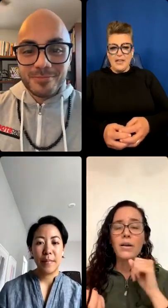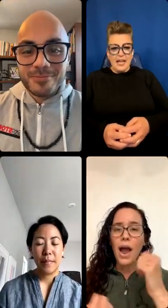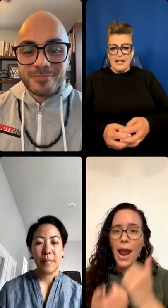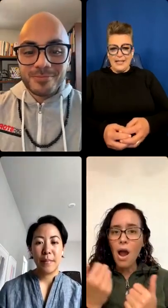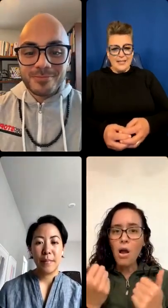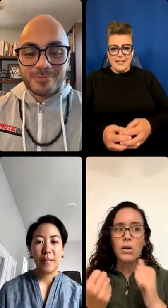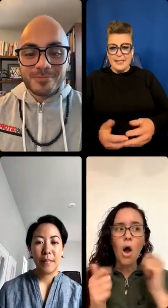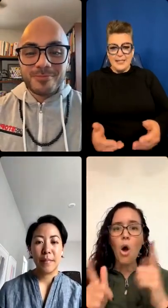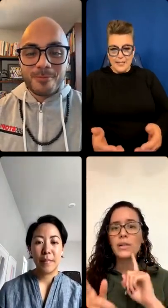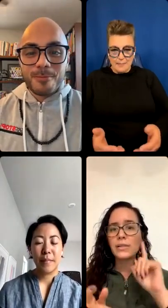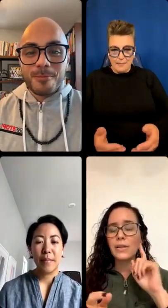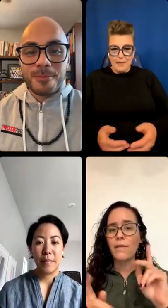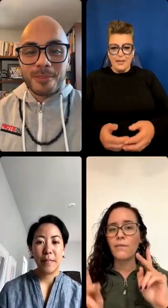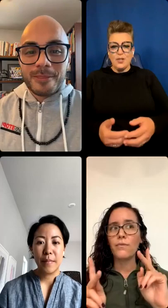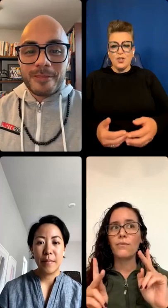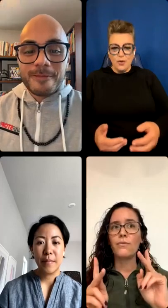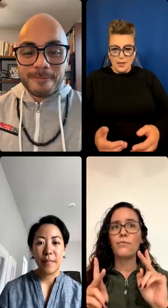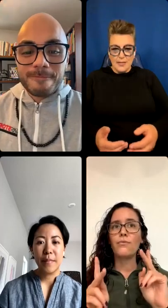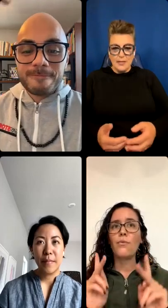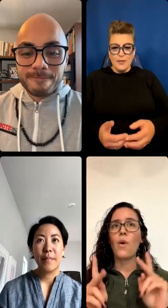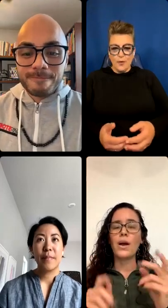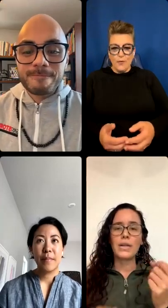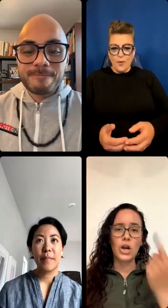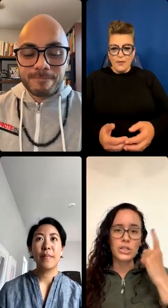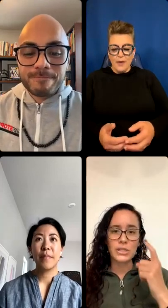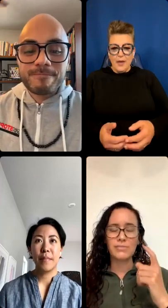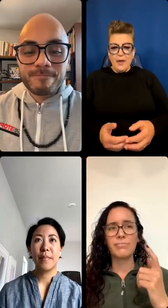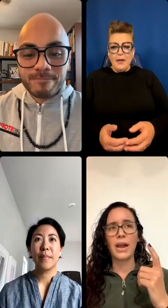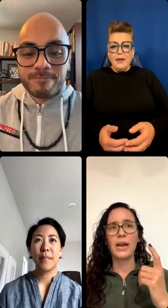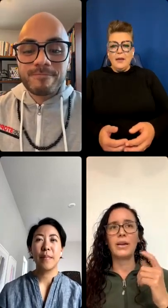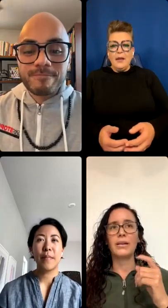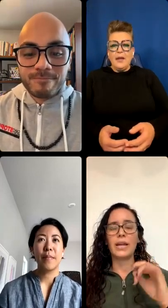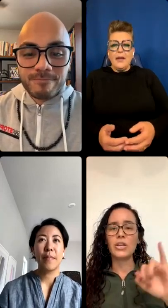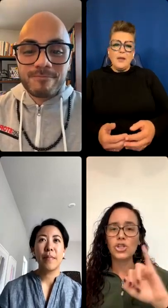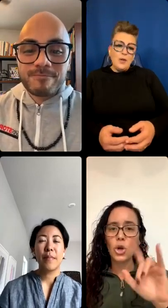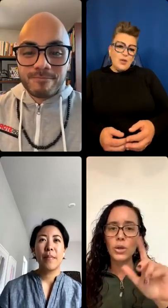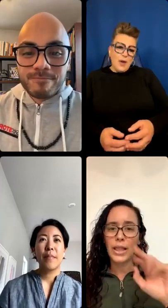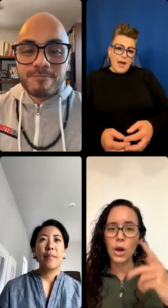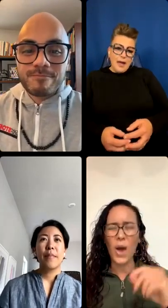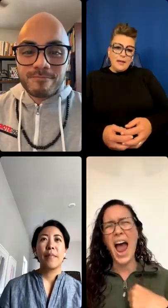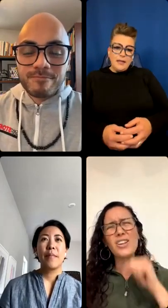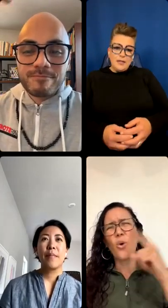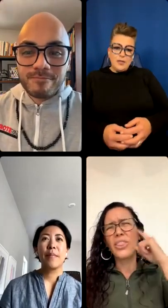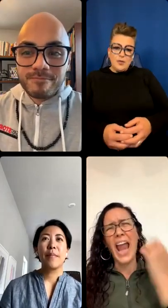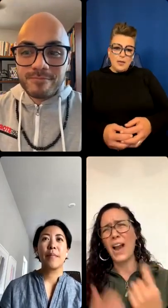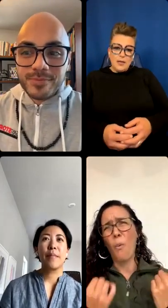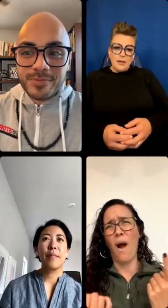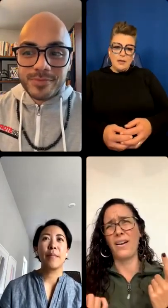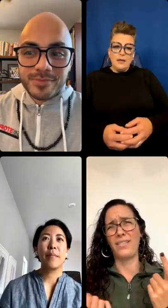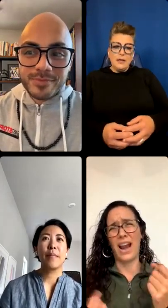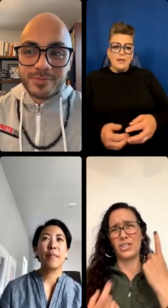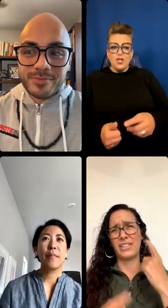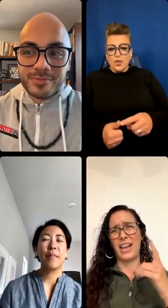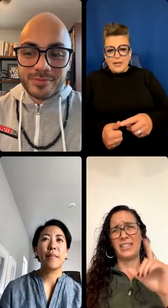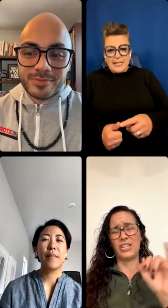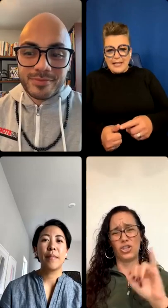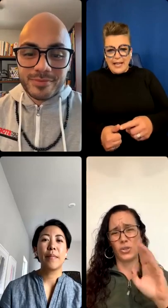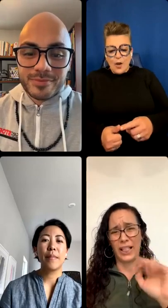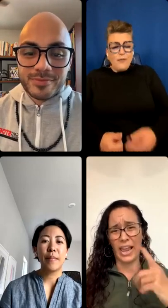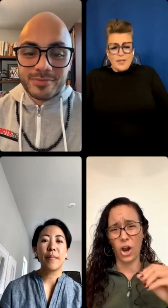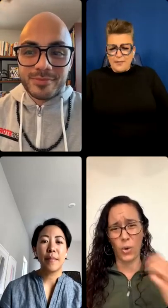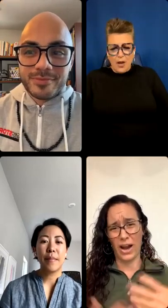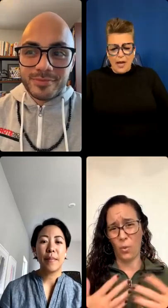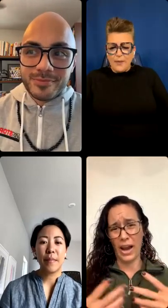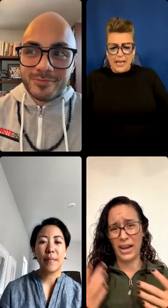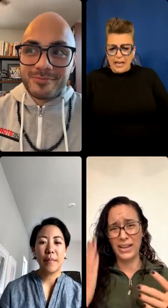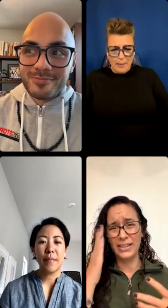to navigate is the system and insurance and so forth. And then when you add into it insurance